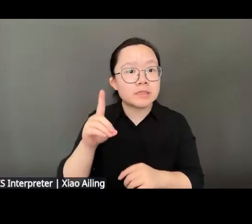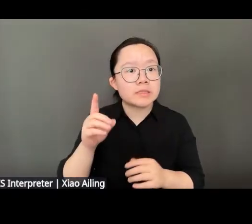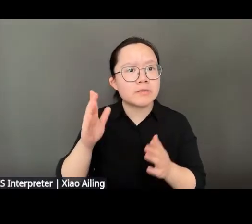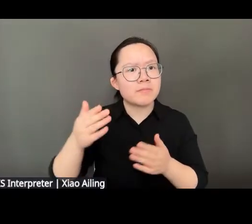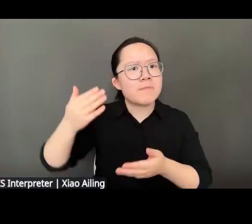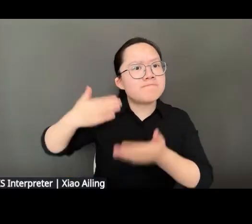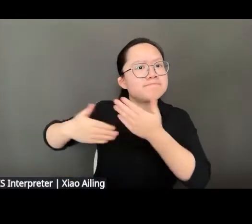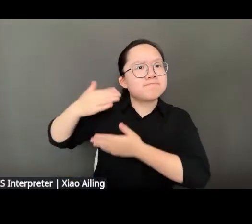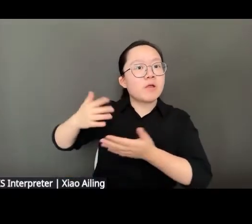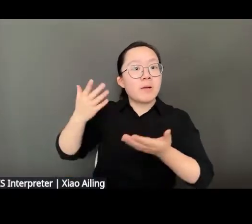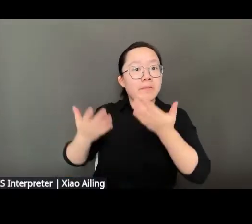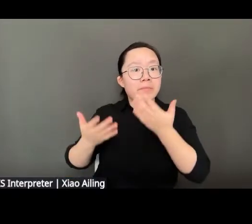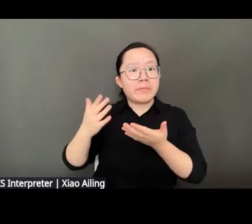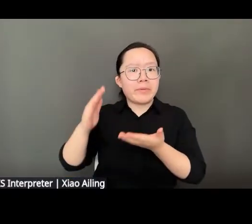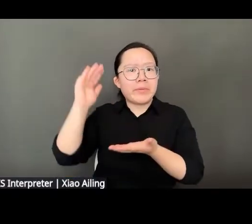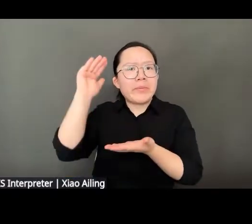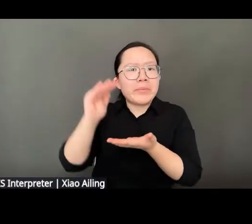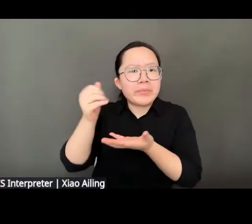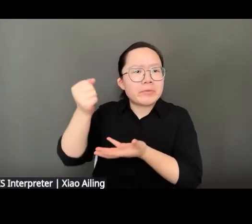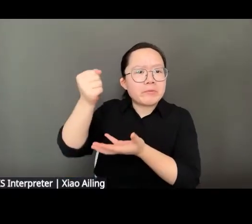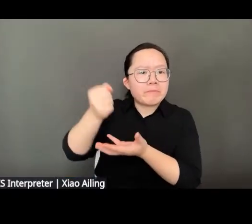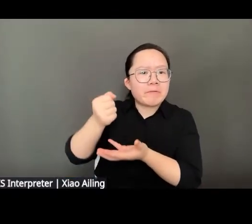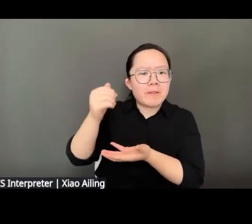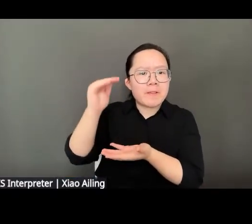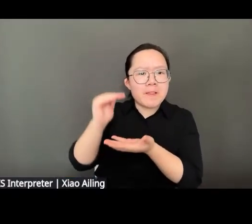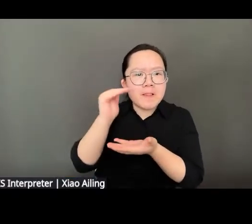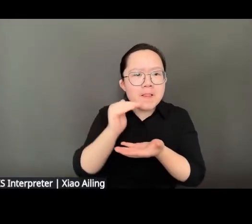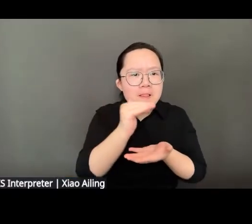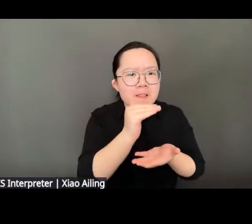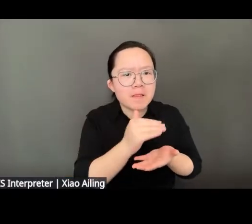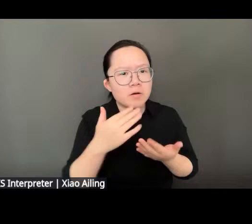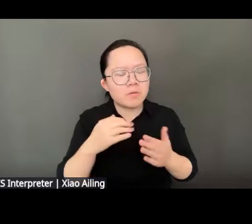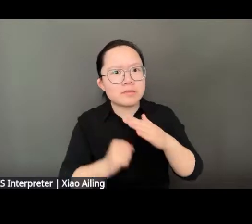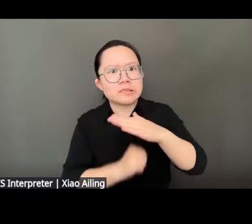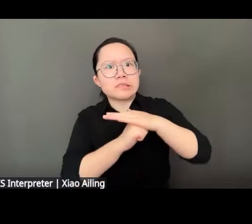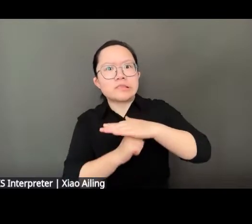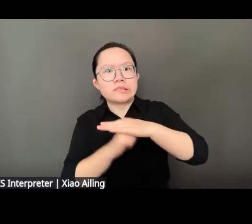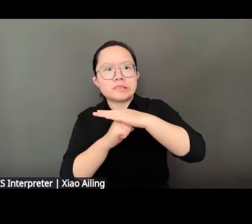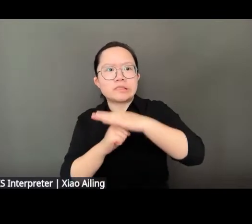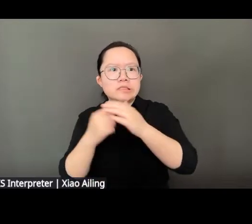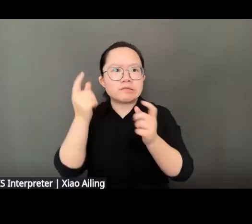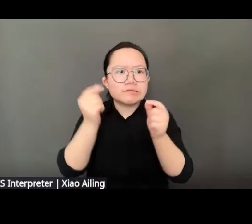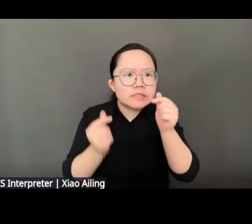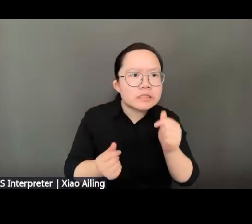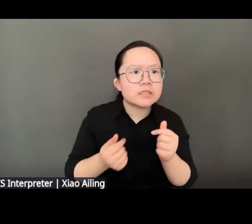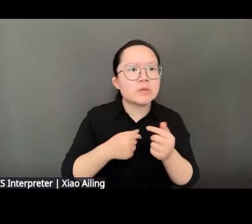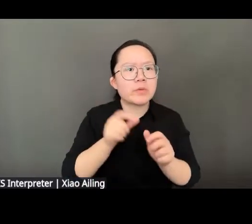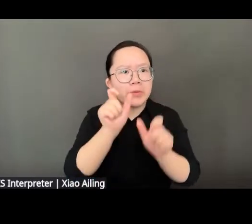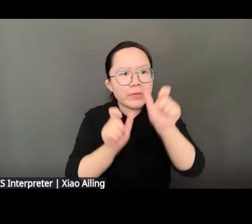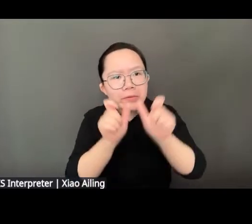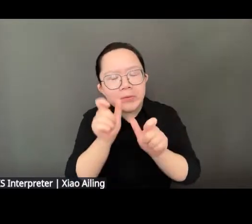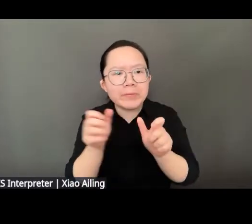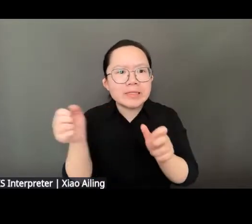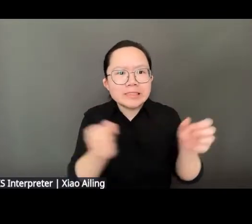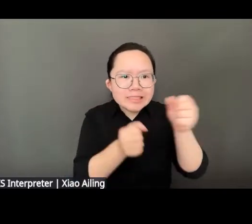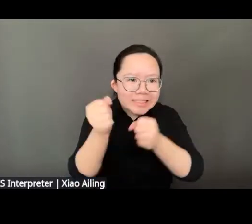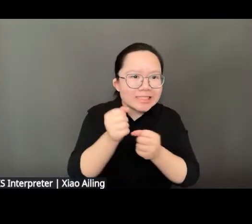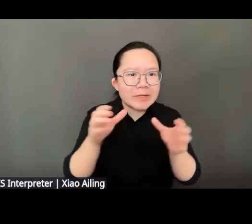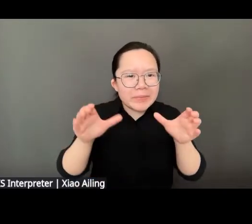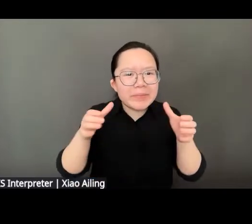capacity to meet donor requirements. And this turns into a barrier to funding and